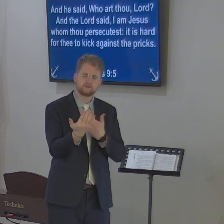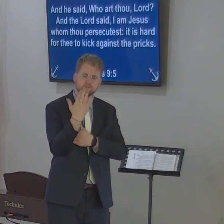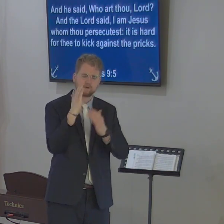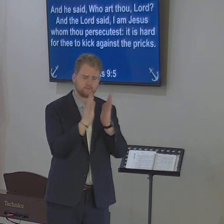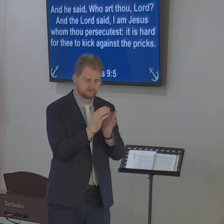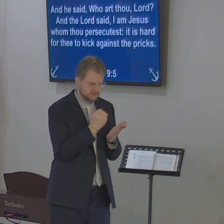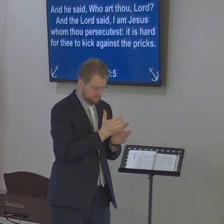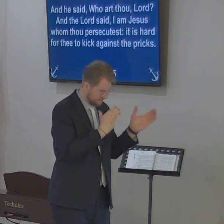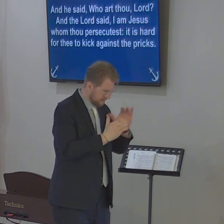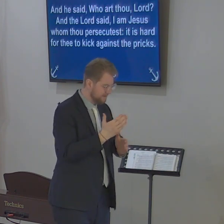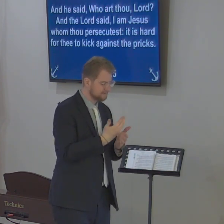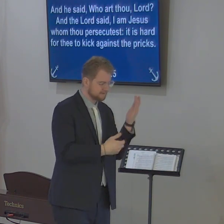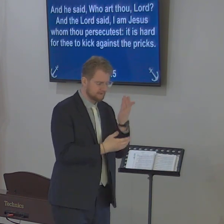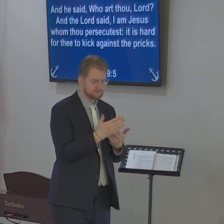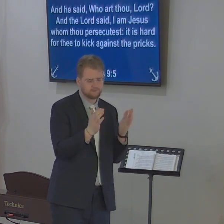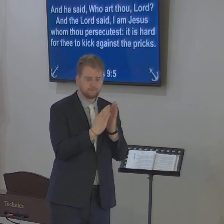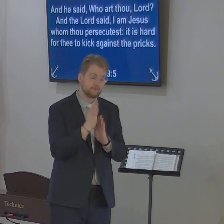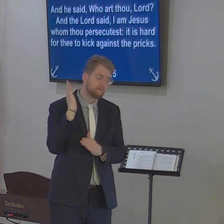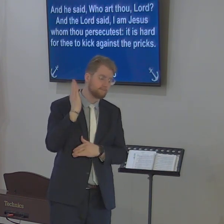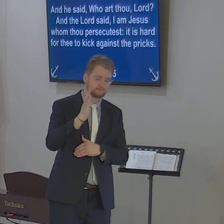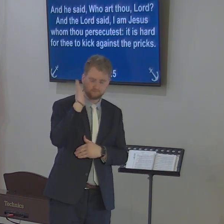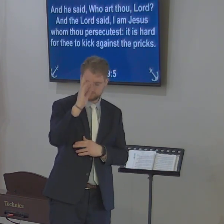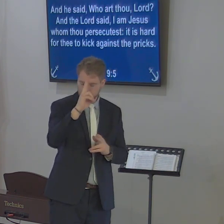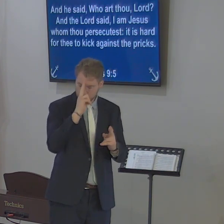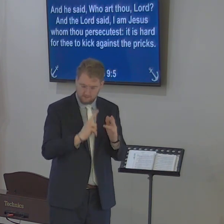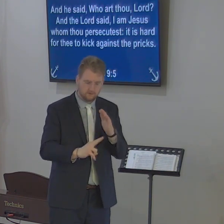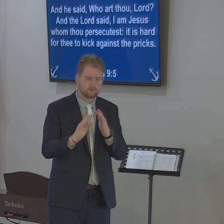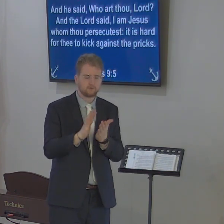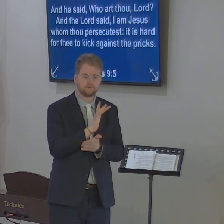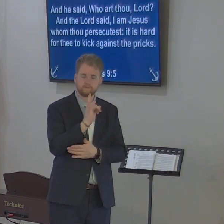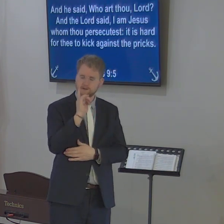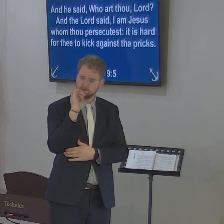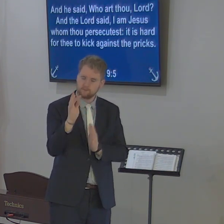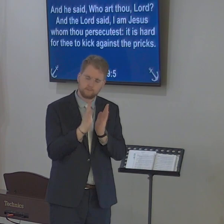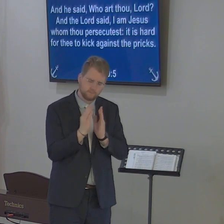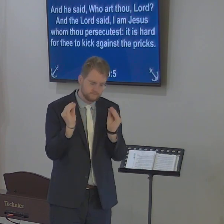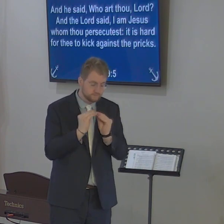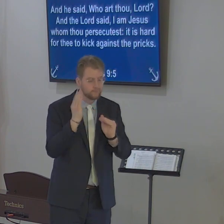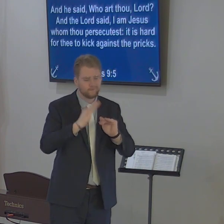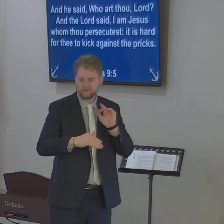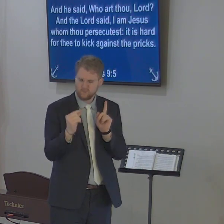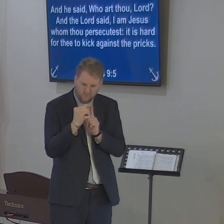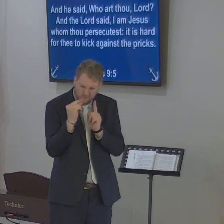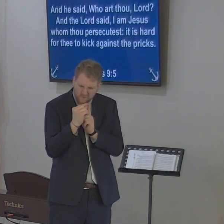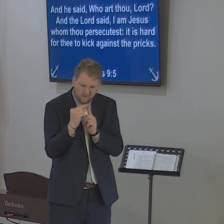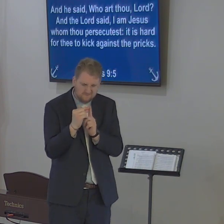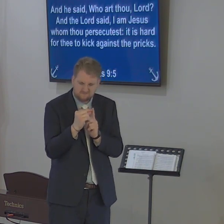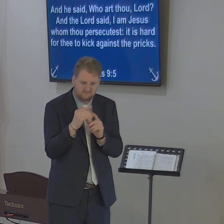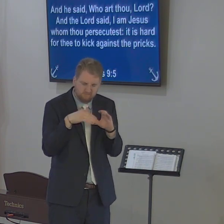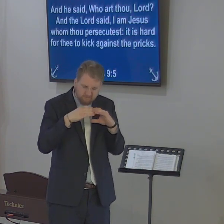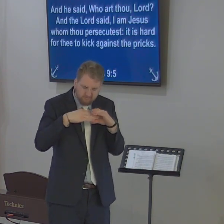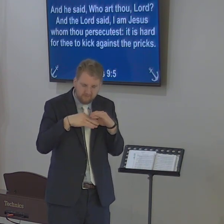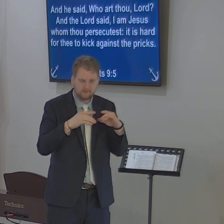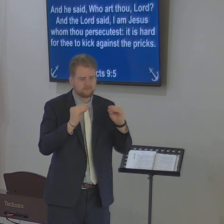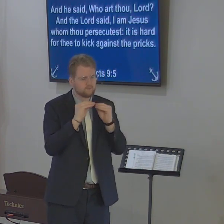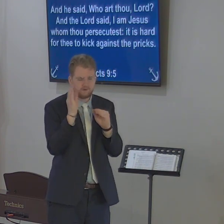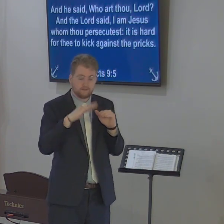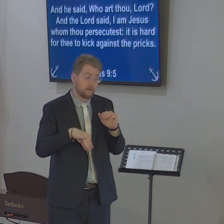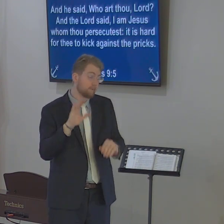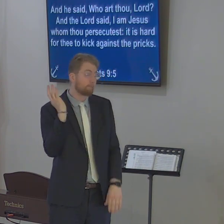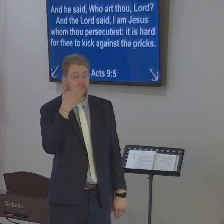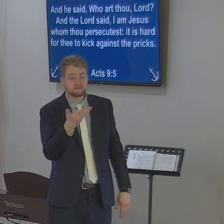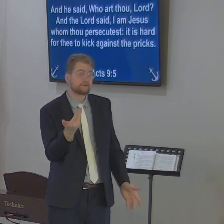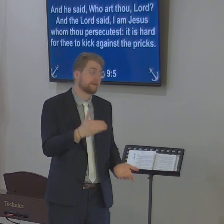and glorify you. But Lord, I pray that it's more than just words. I pray that it's more than just a message, Lord. Holy Spirit, we need